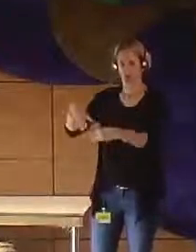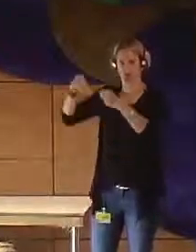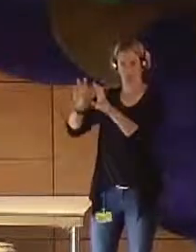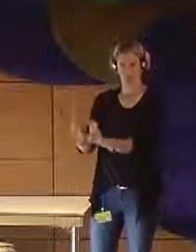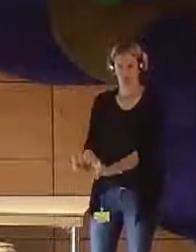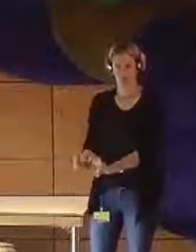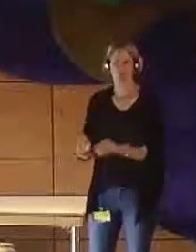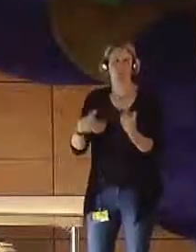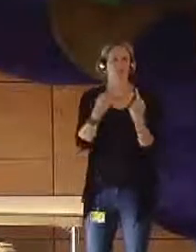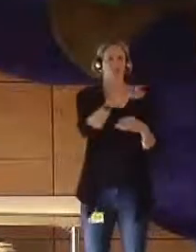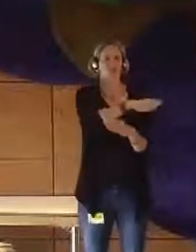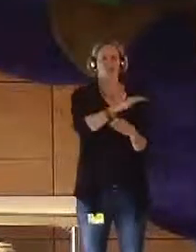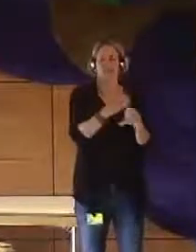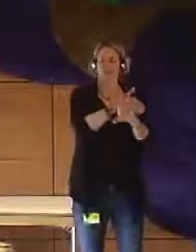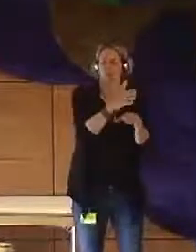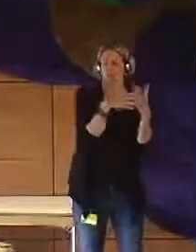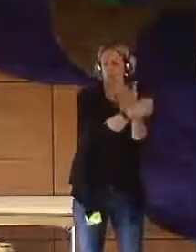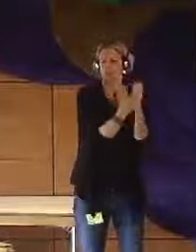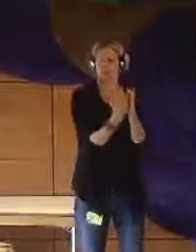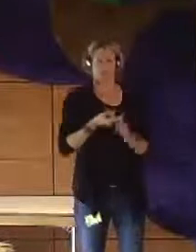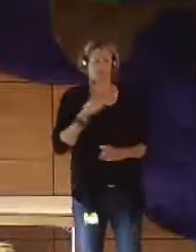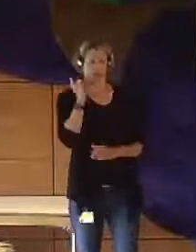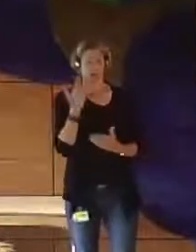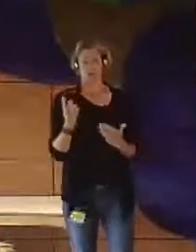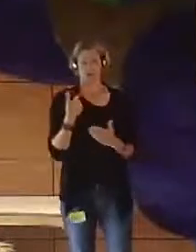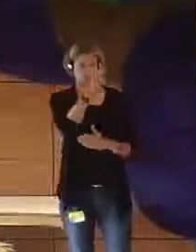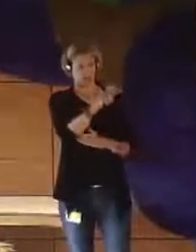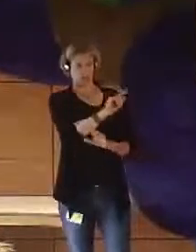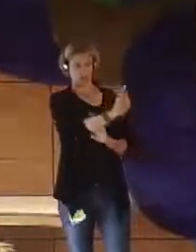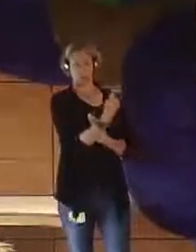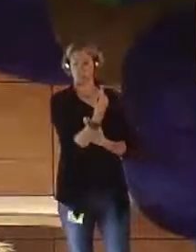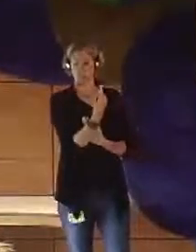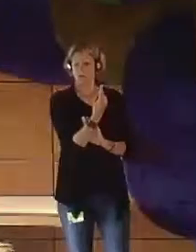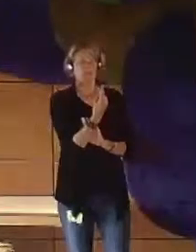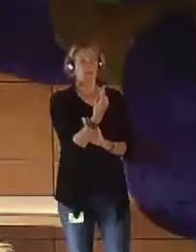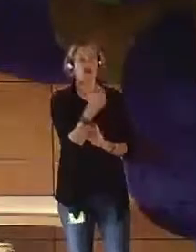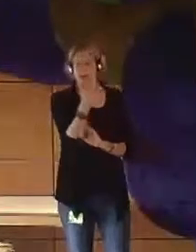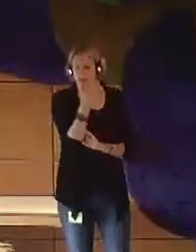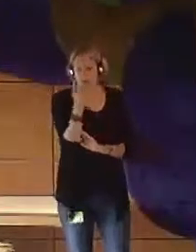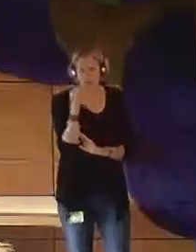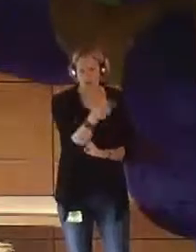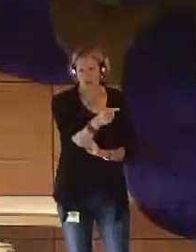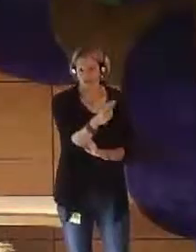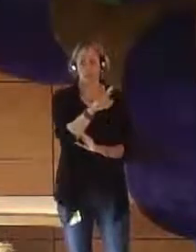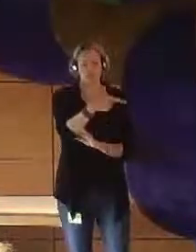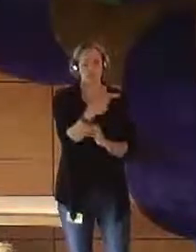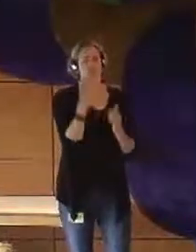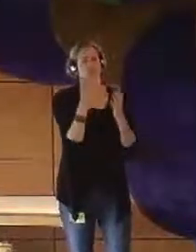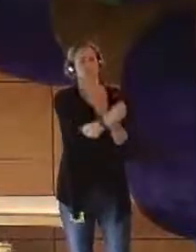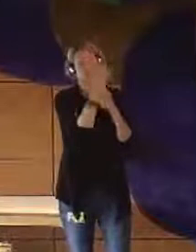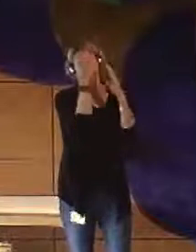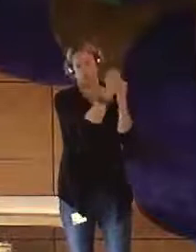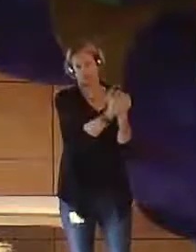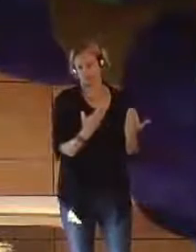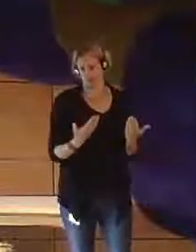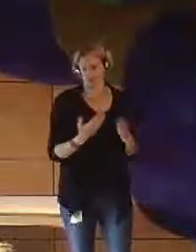diagnosed with CHARGE syndrome until they were 31. So there was still late diagnosis, and they tend to have the slightly more atypical features. And I